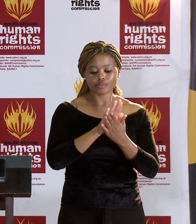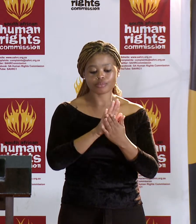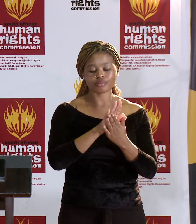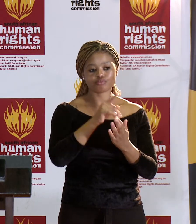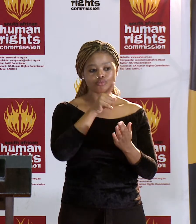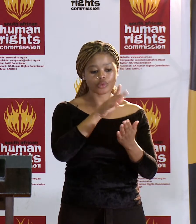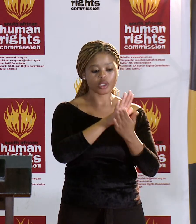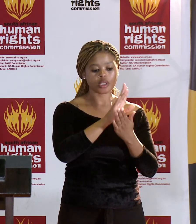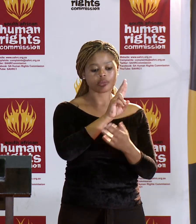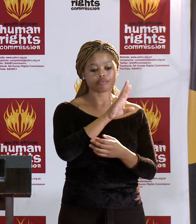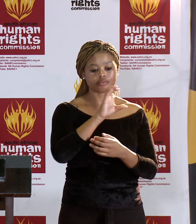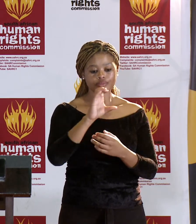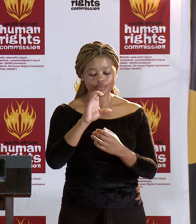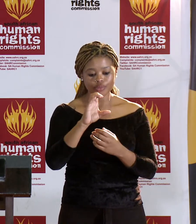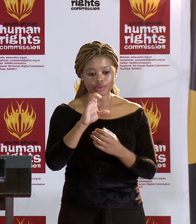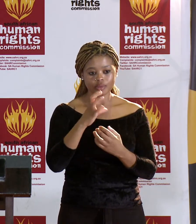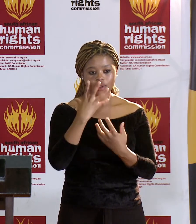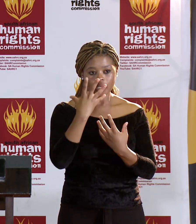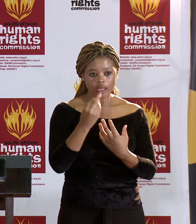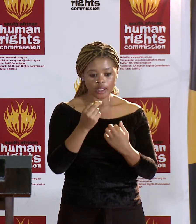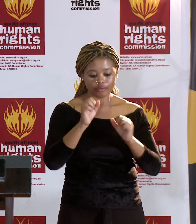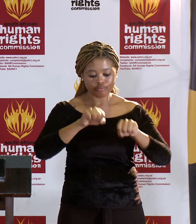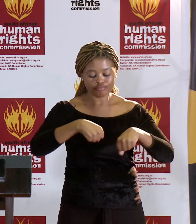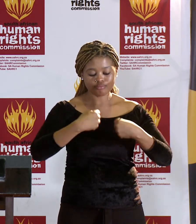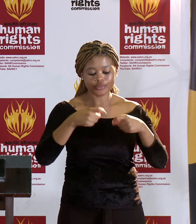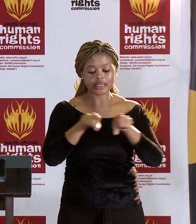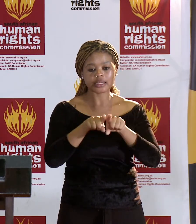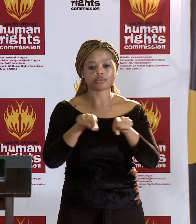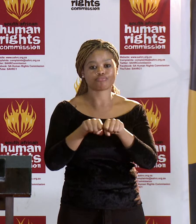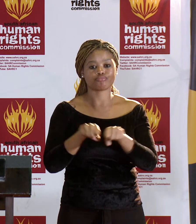your vice chancellor are wearing the same shoes.